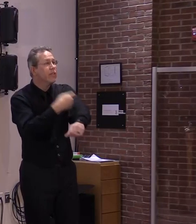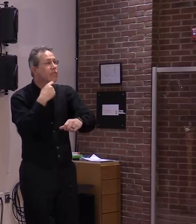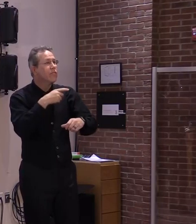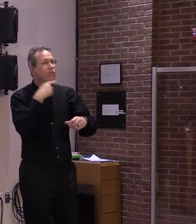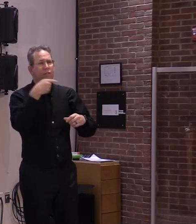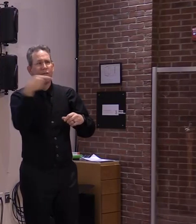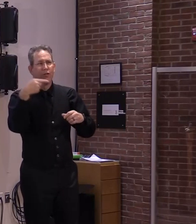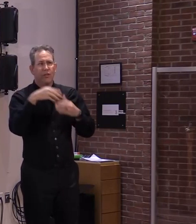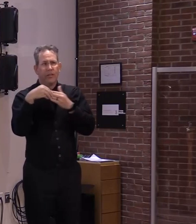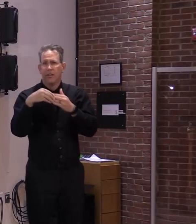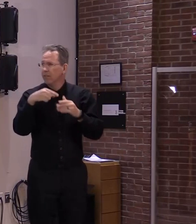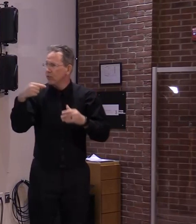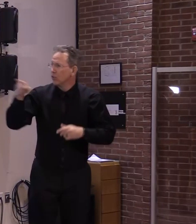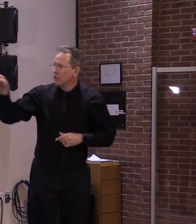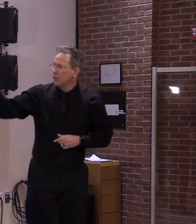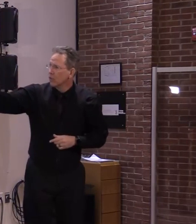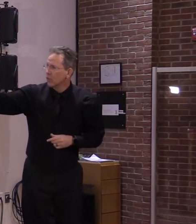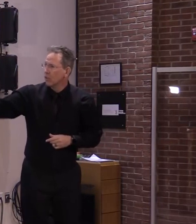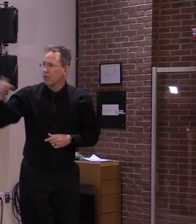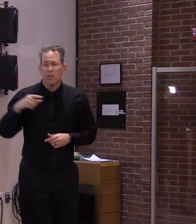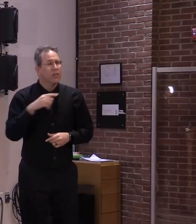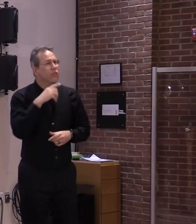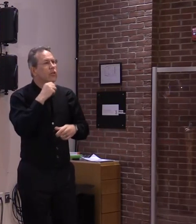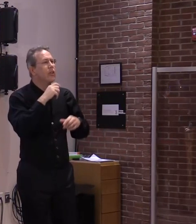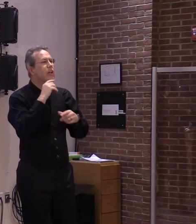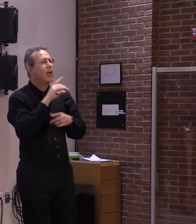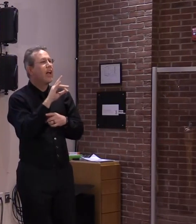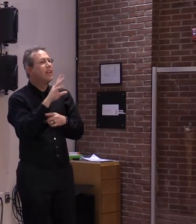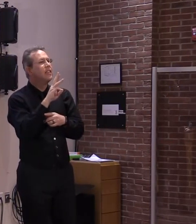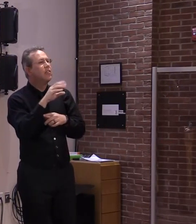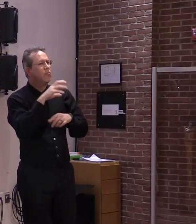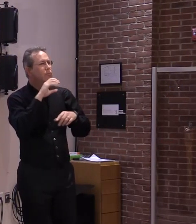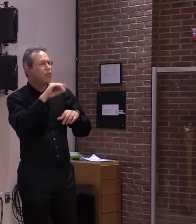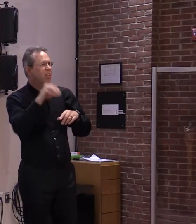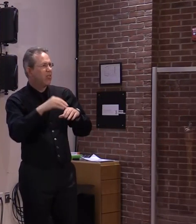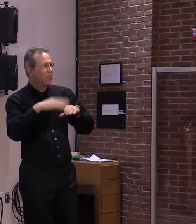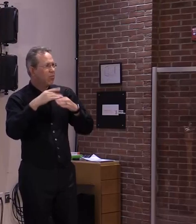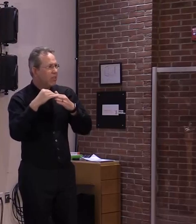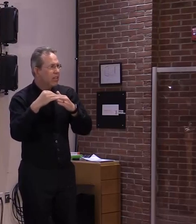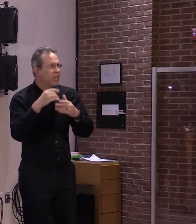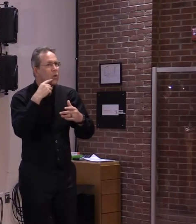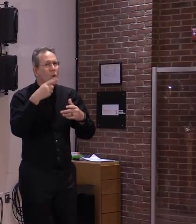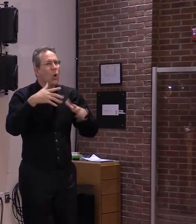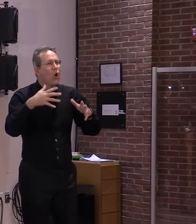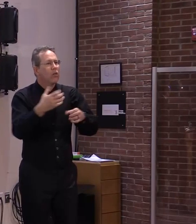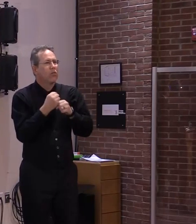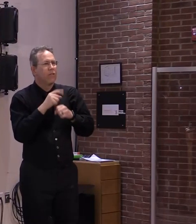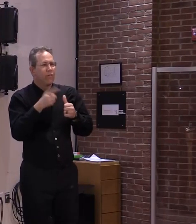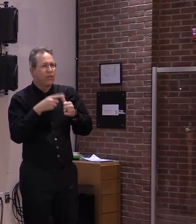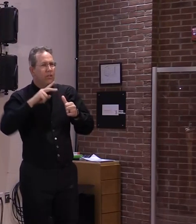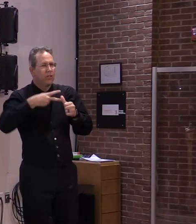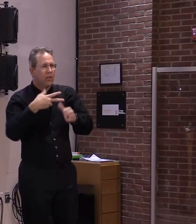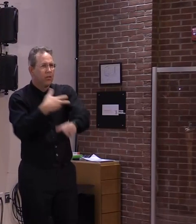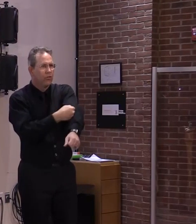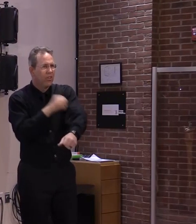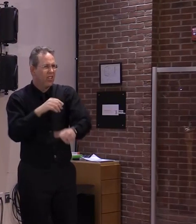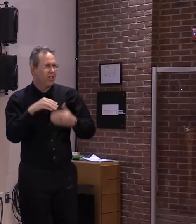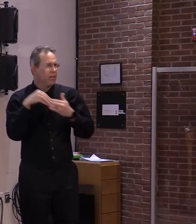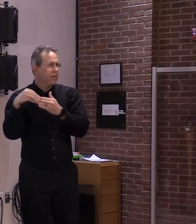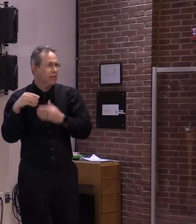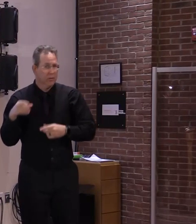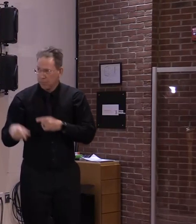those 65 and older who have started or completed vaccination, with that percentage continuing to rise